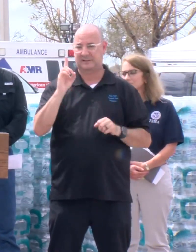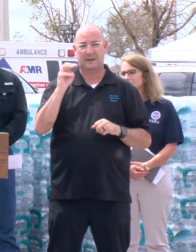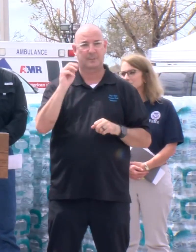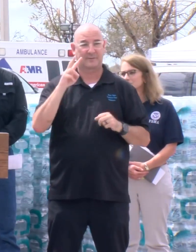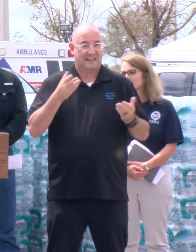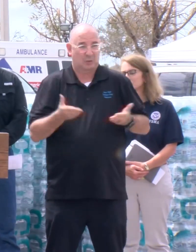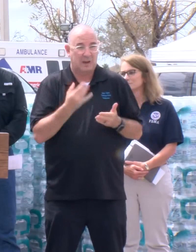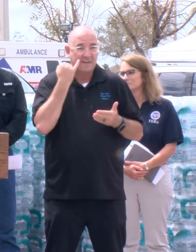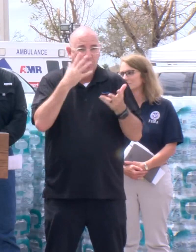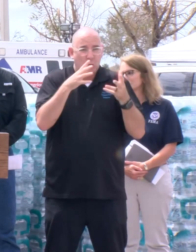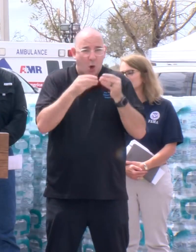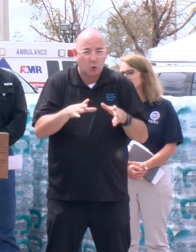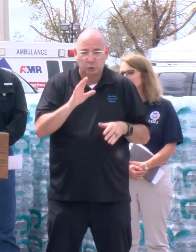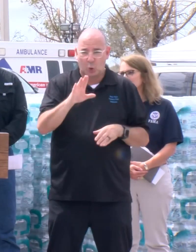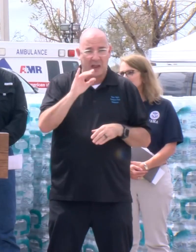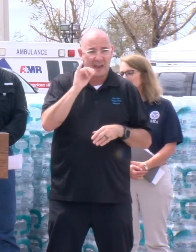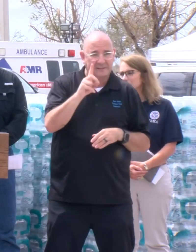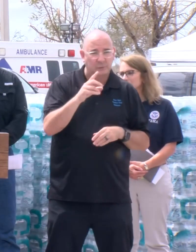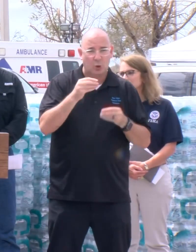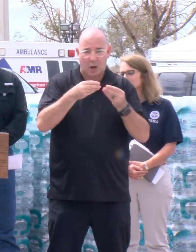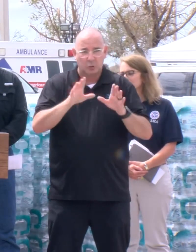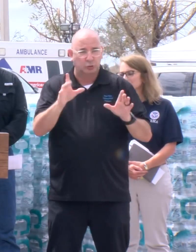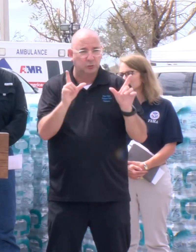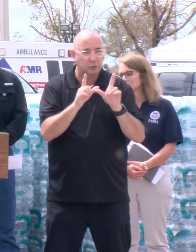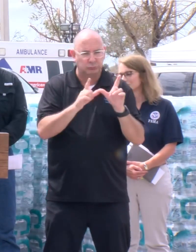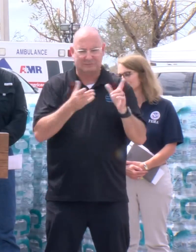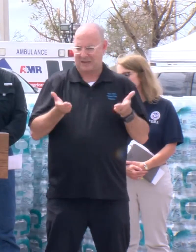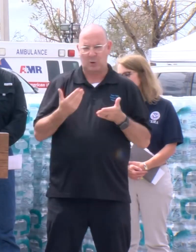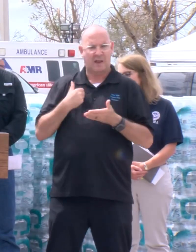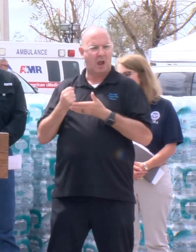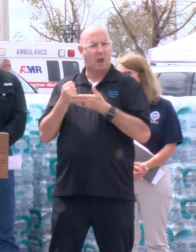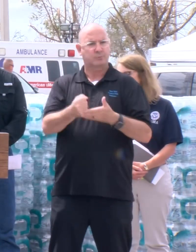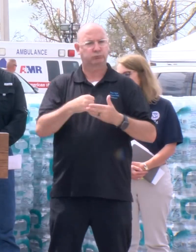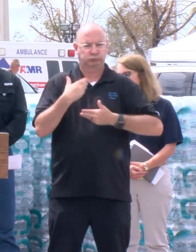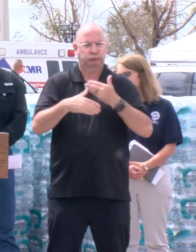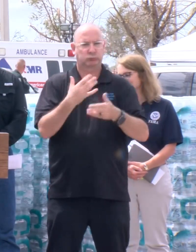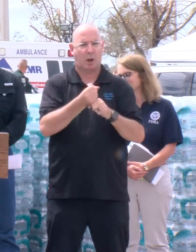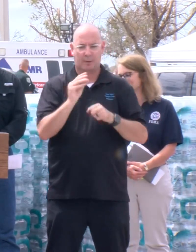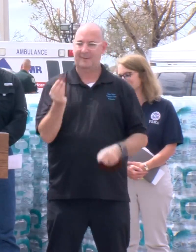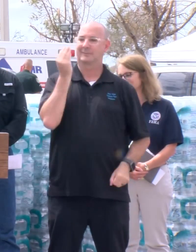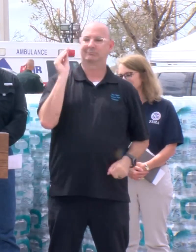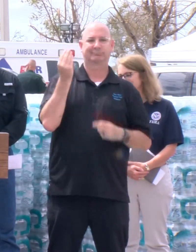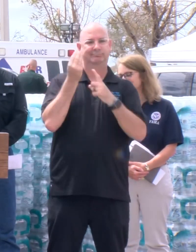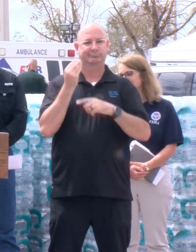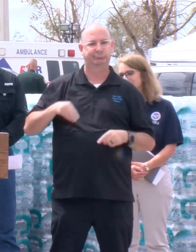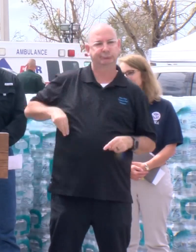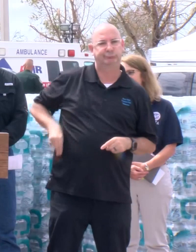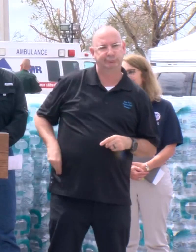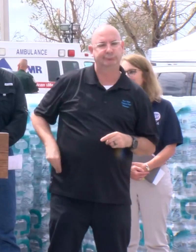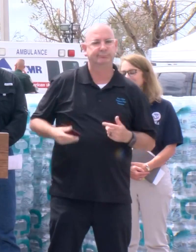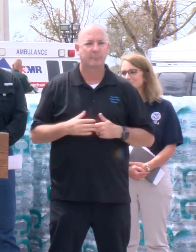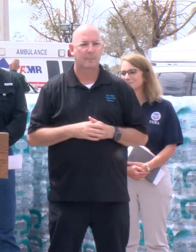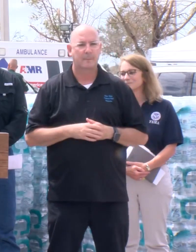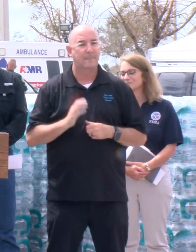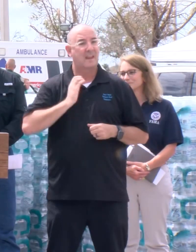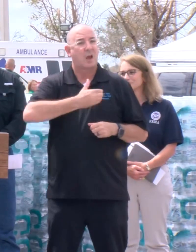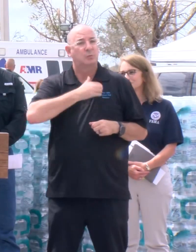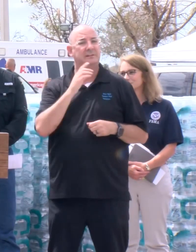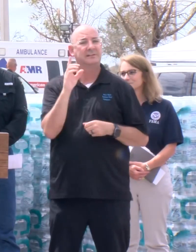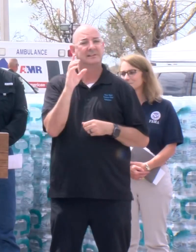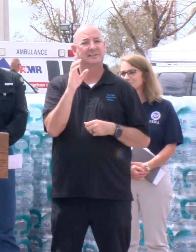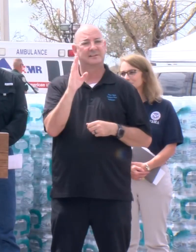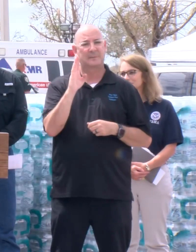they can help process that for you so that you can get your requisite identifications back. Our DBPR agency is